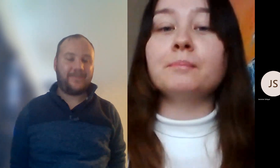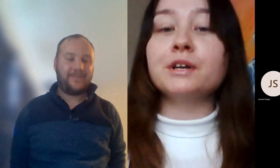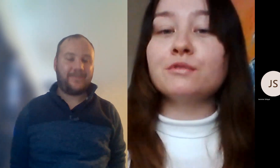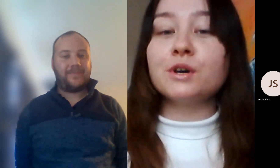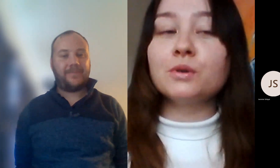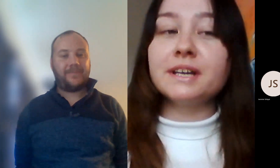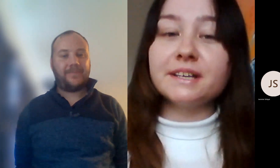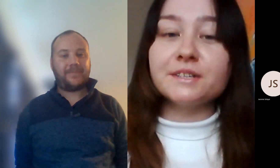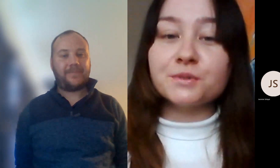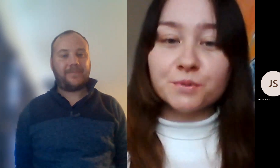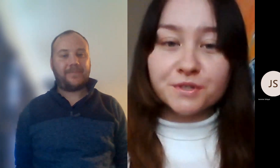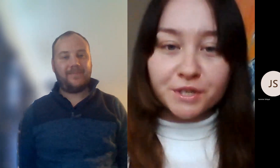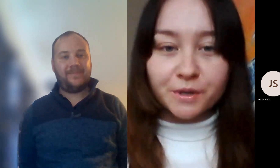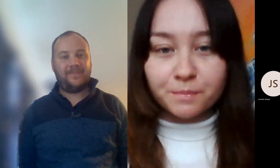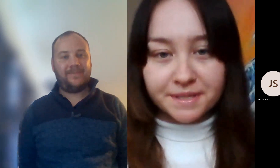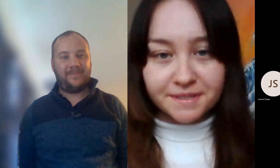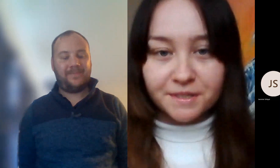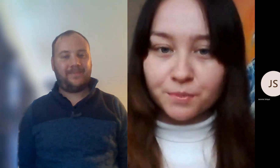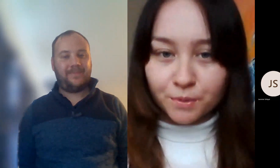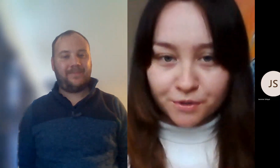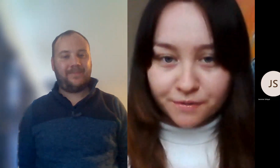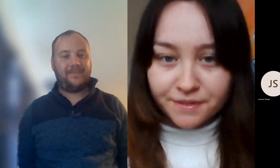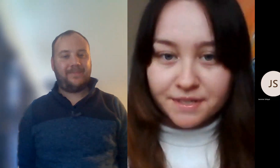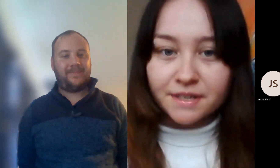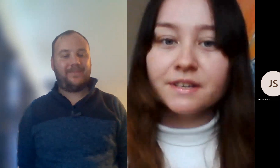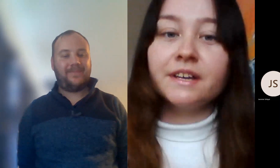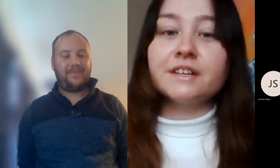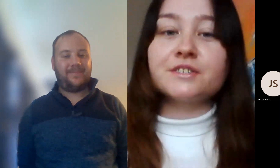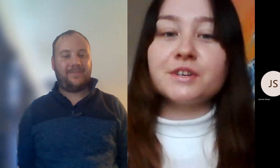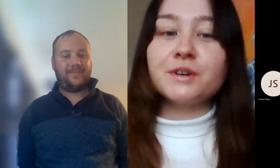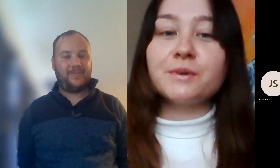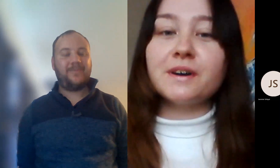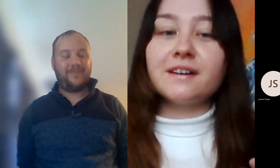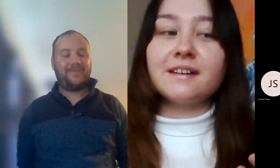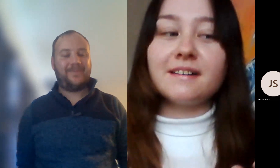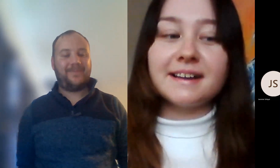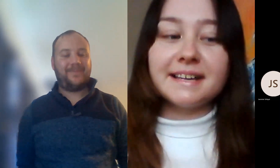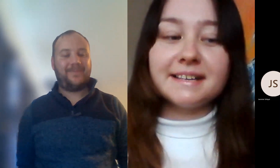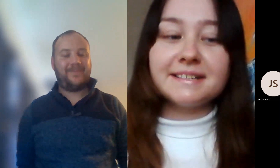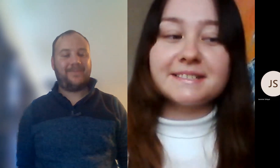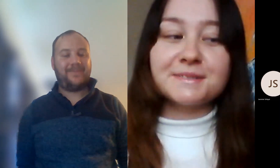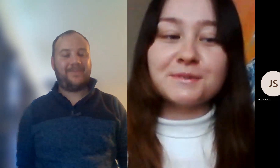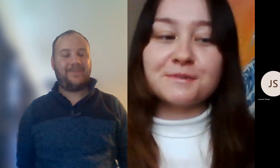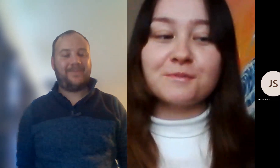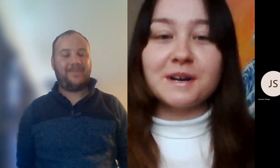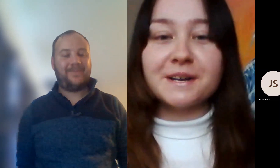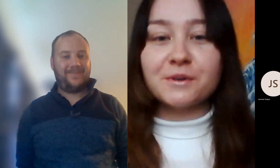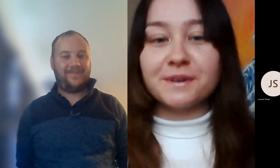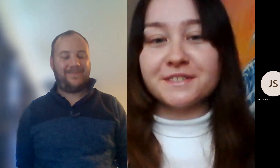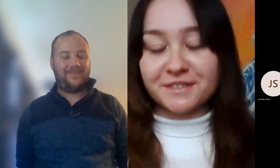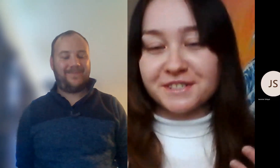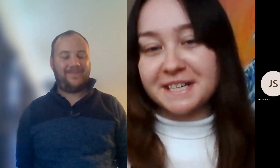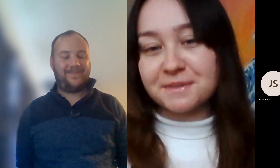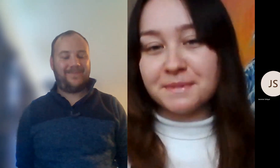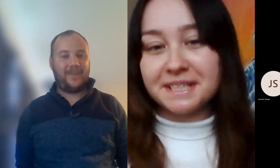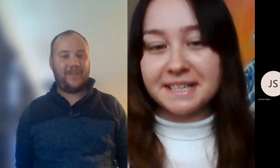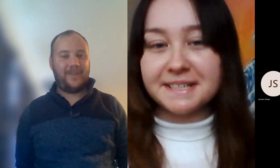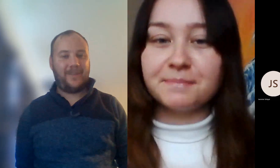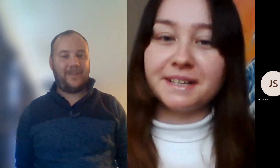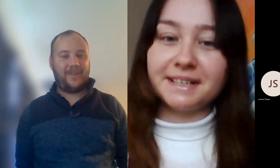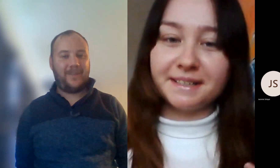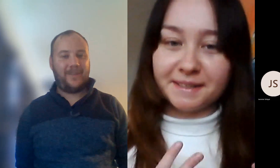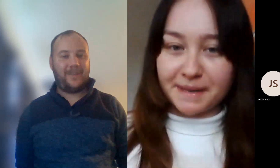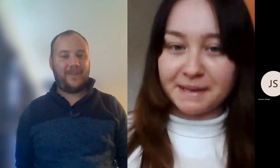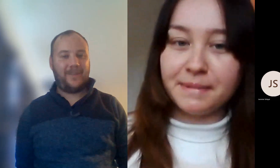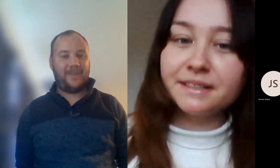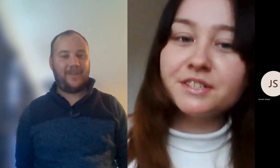working. My role is also a business support officer. So I sort of work with, so Jasmine